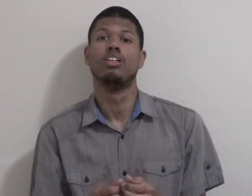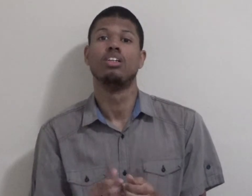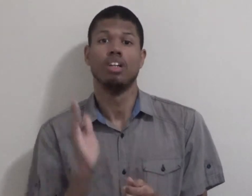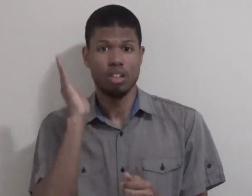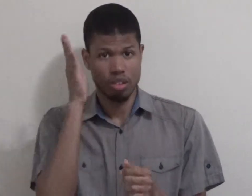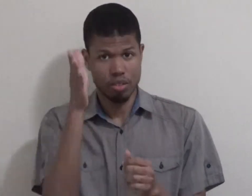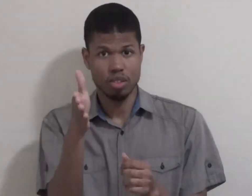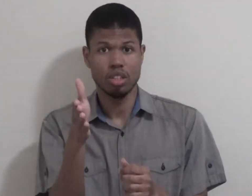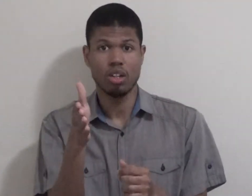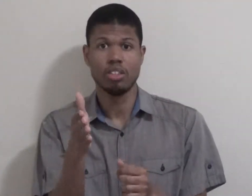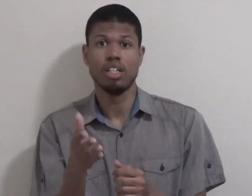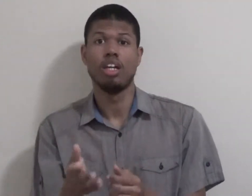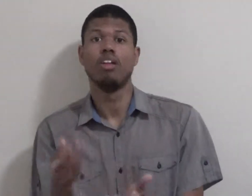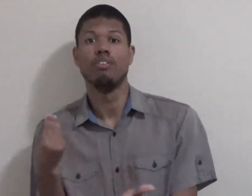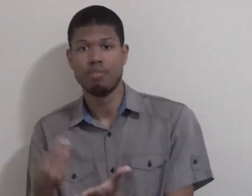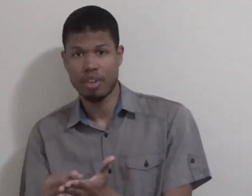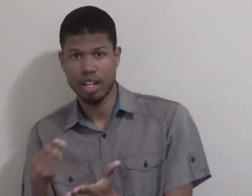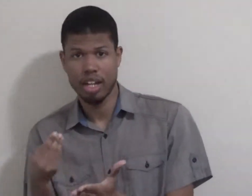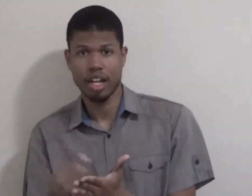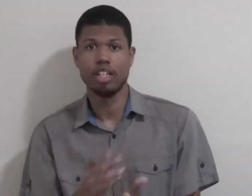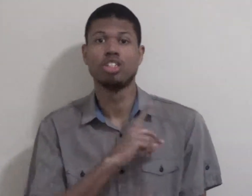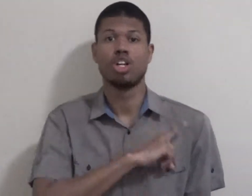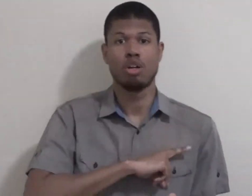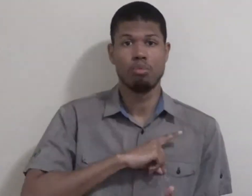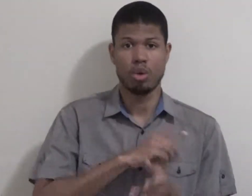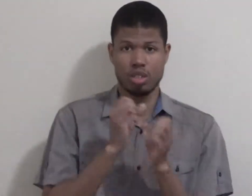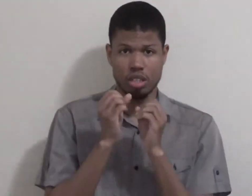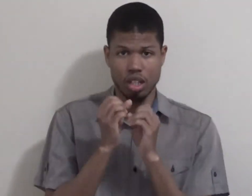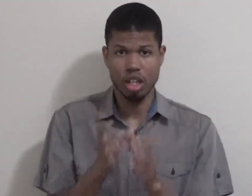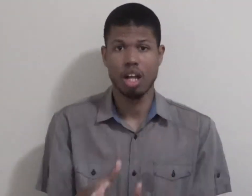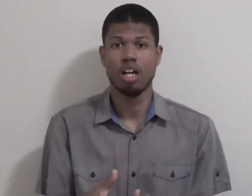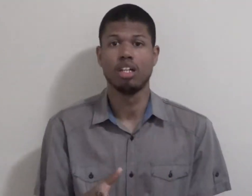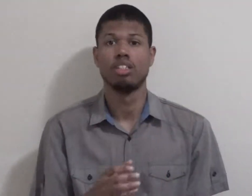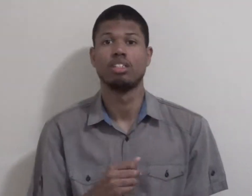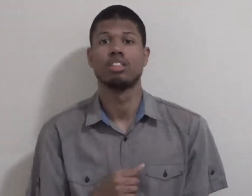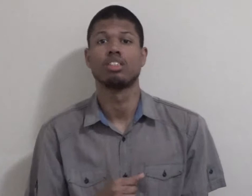loss. For deaf people who have been in the educational setting,